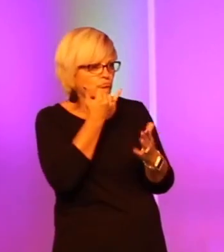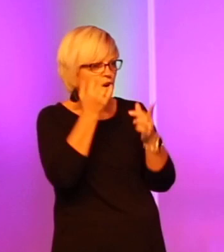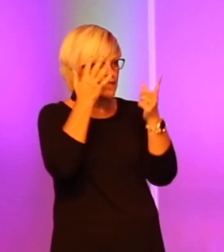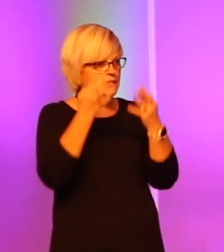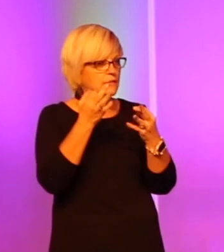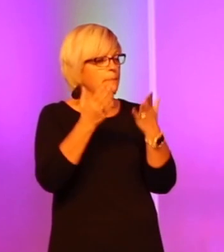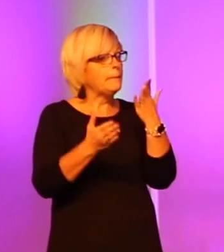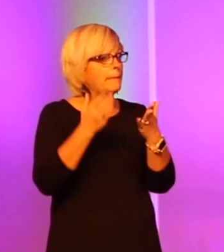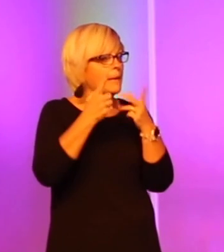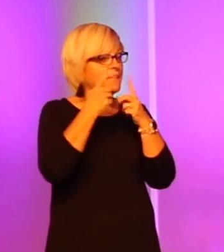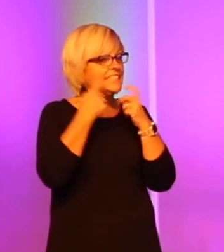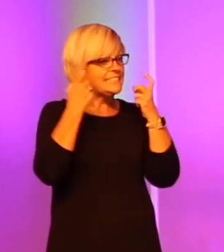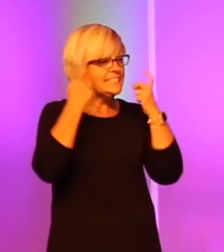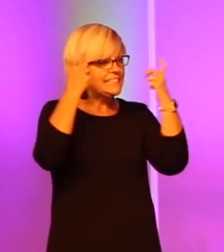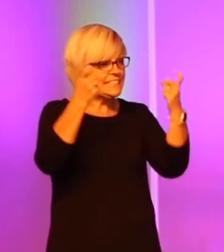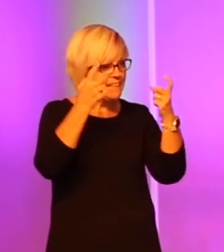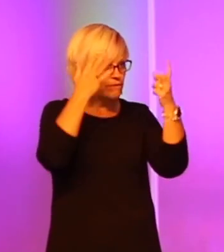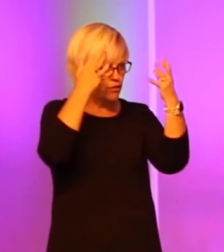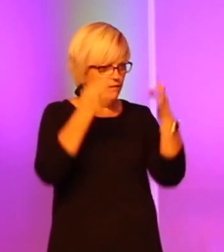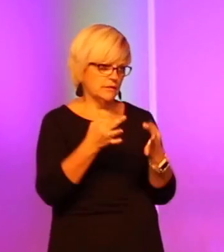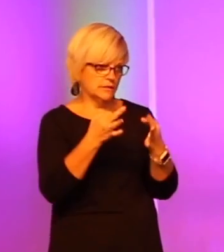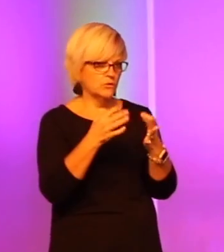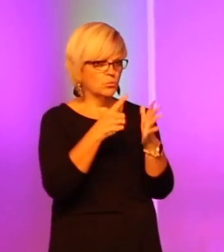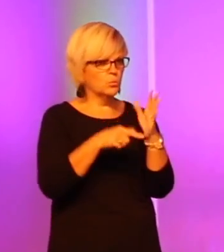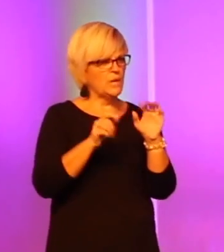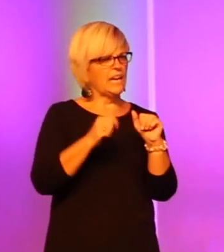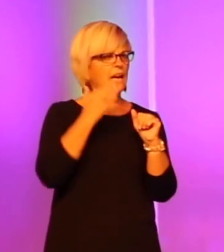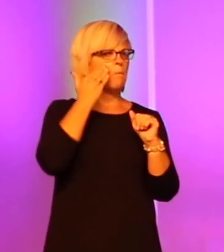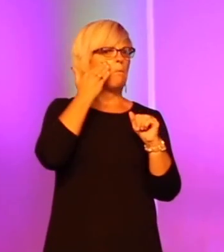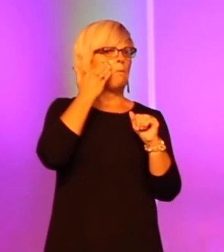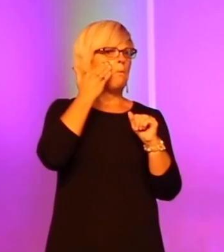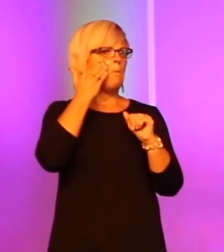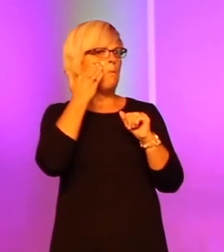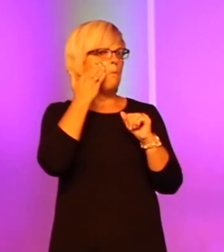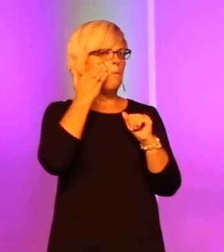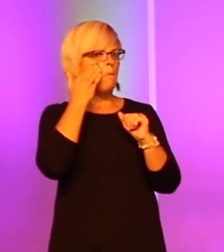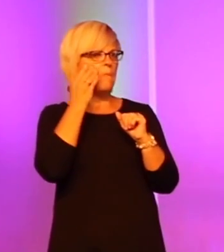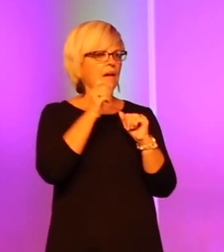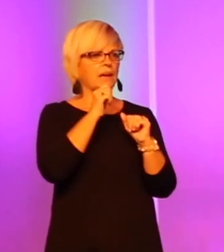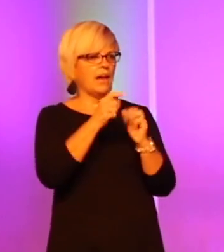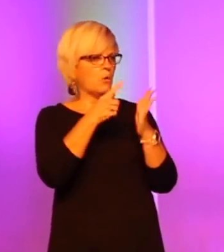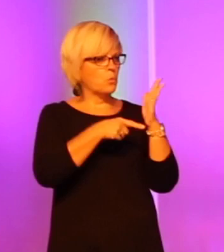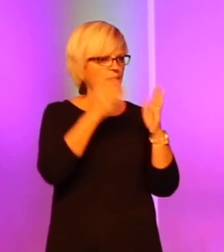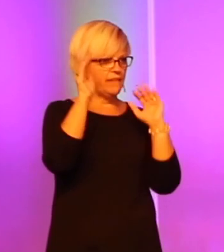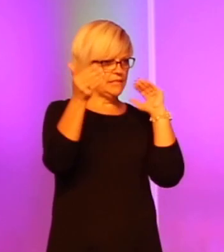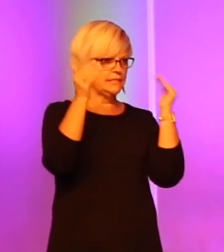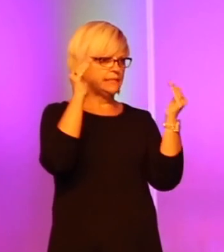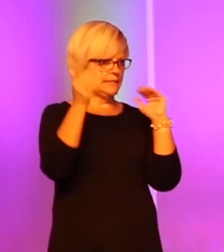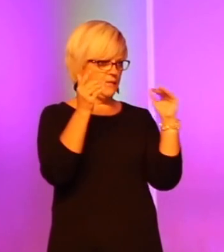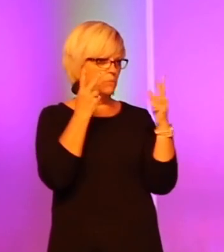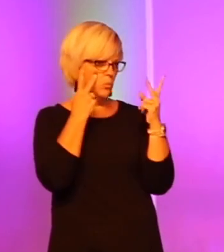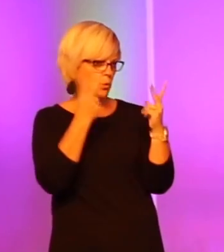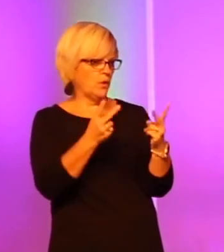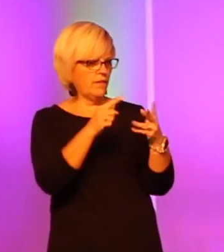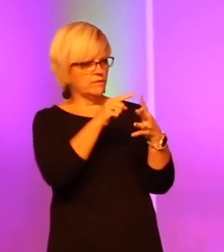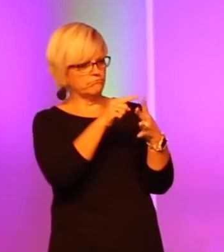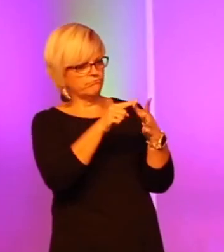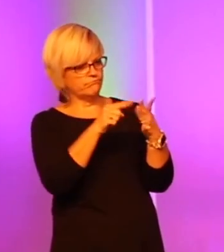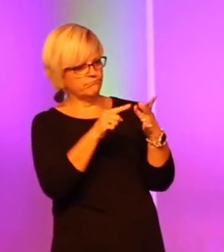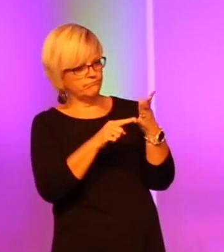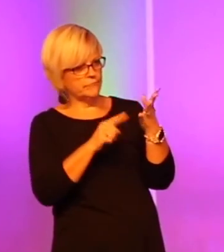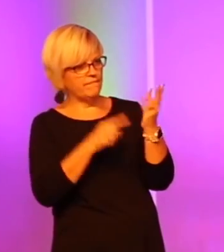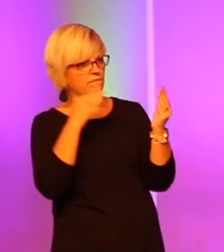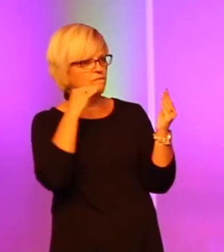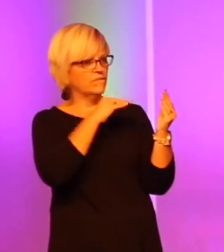sinful decision. So what are things that I can know are not really what they seem? We're going to look at 4 lies